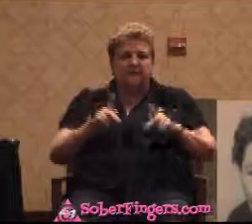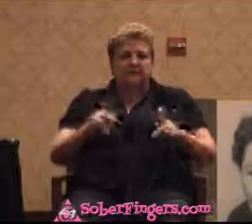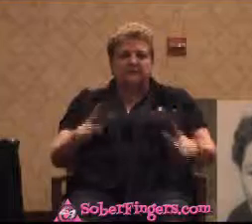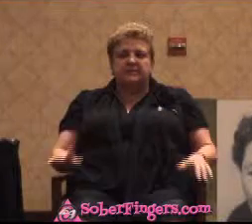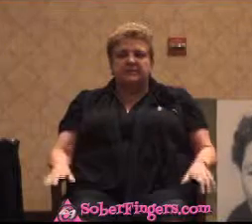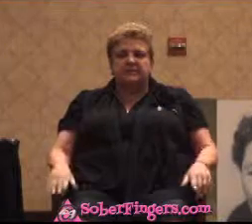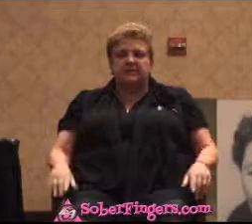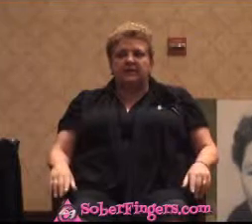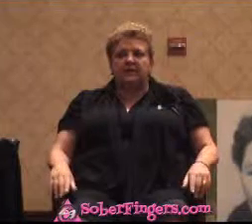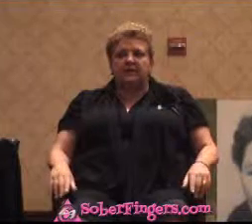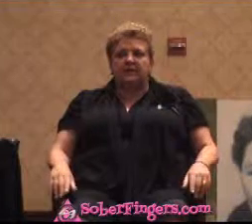and it's